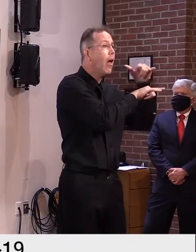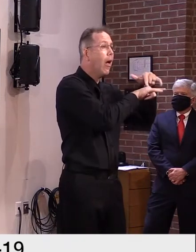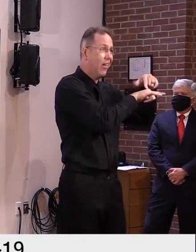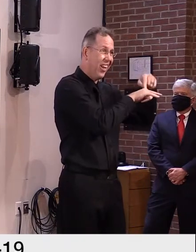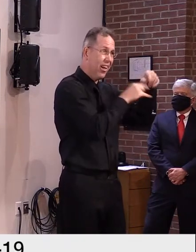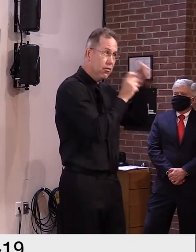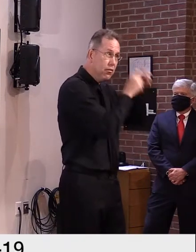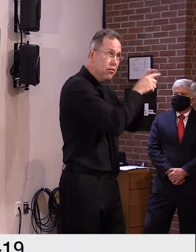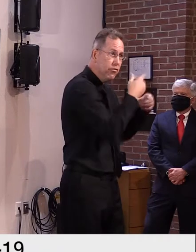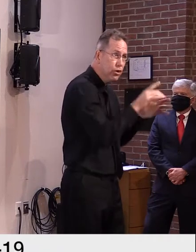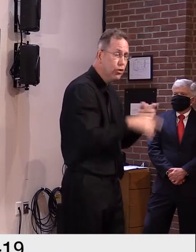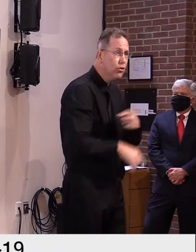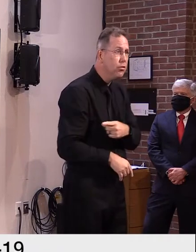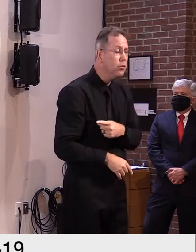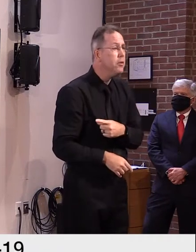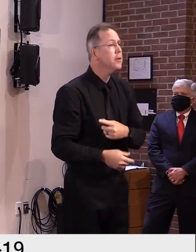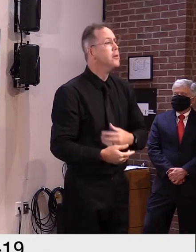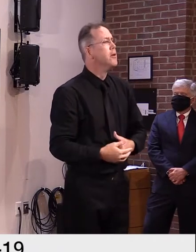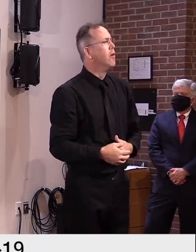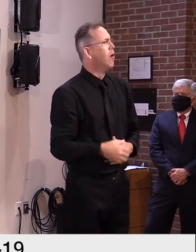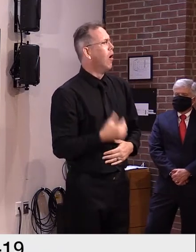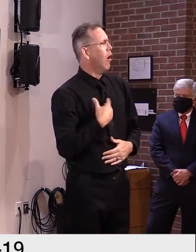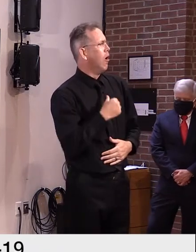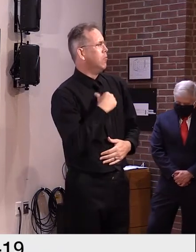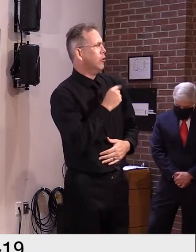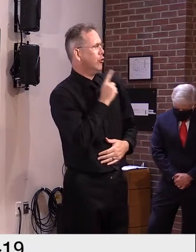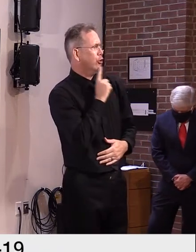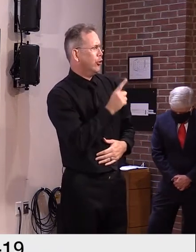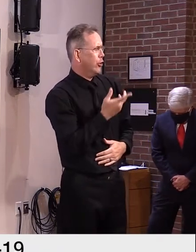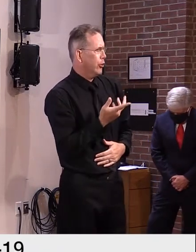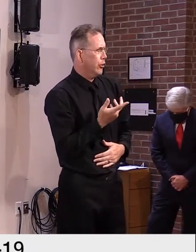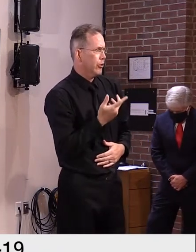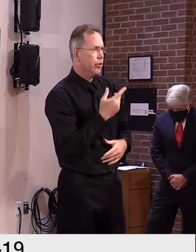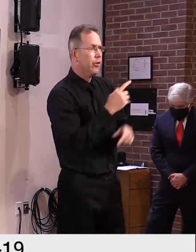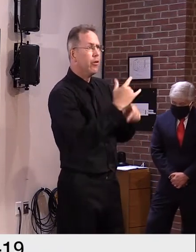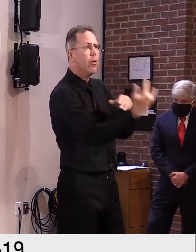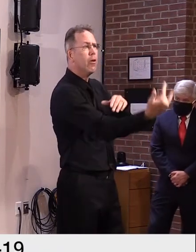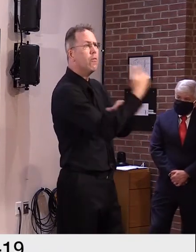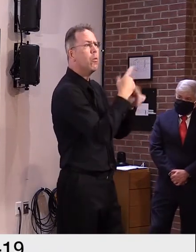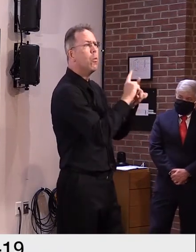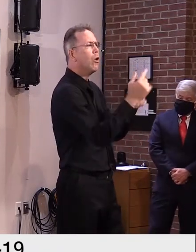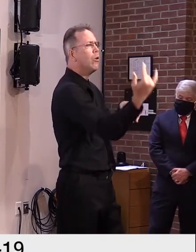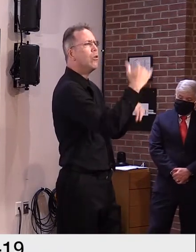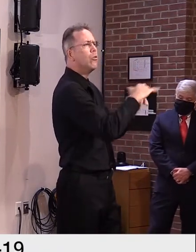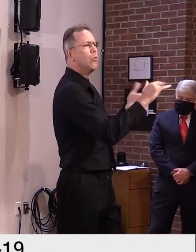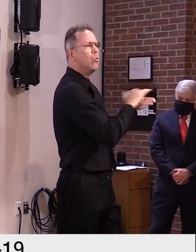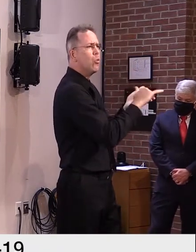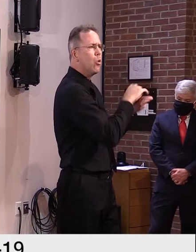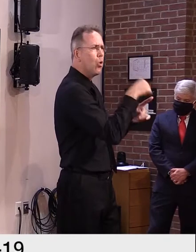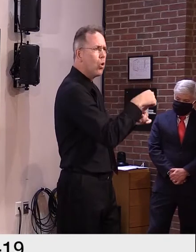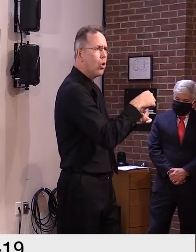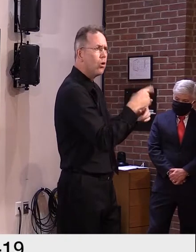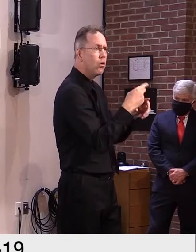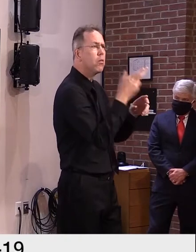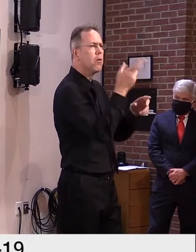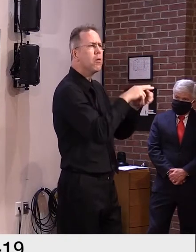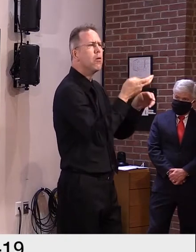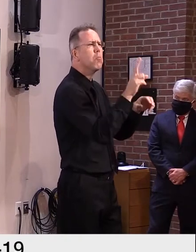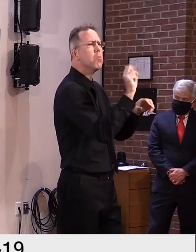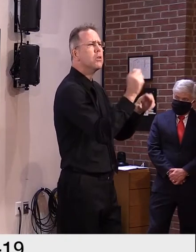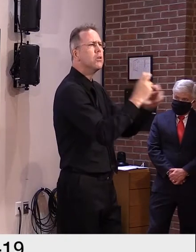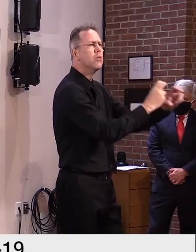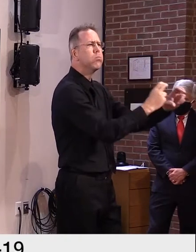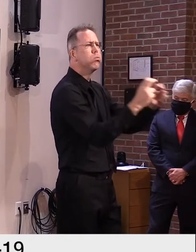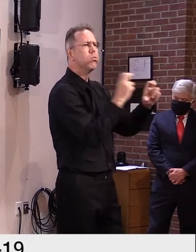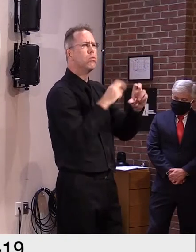bus, a private bus, I believe, to Vermont at that point, and then quarantined for 14 days. So